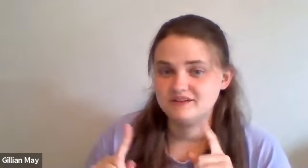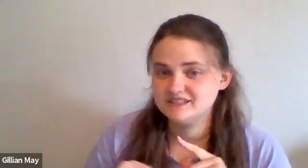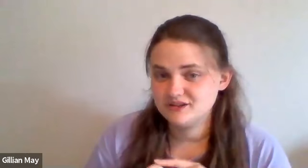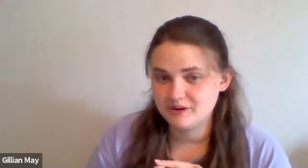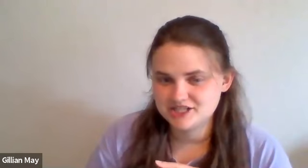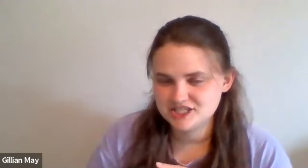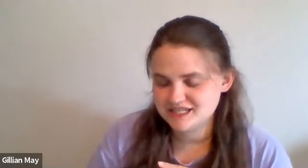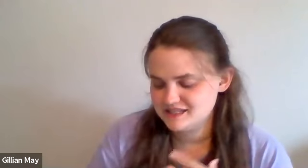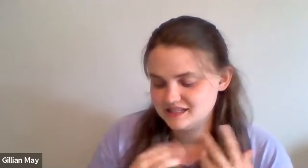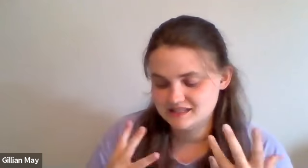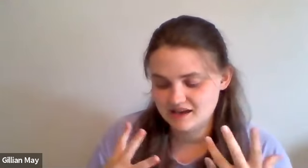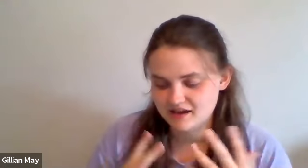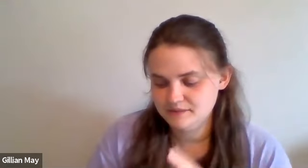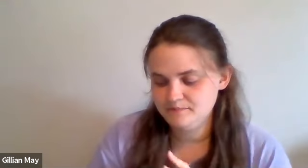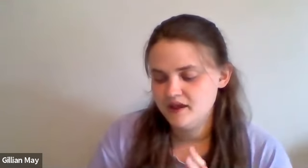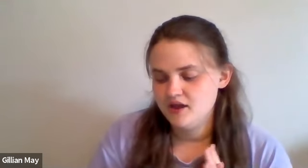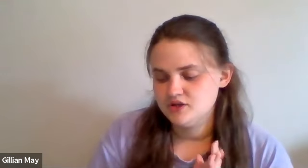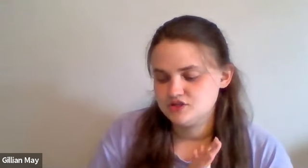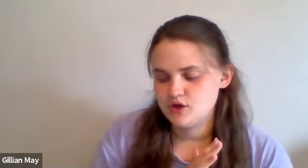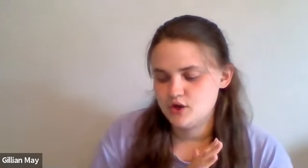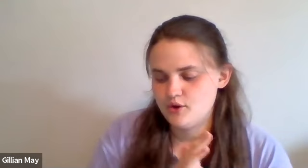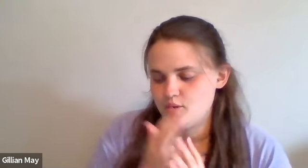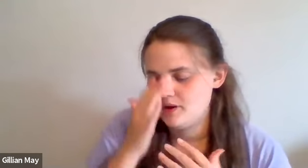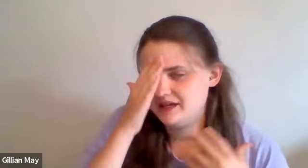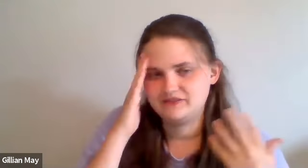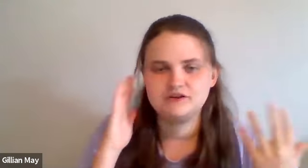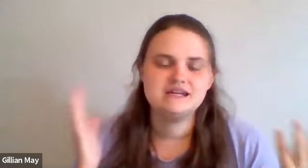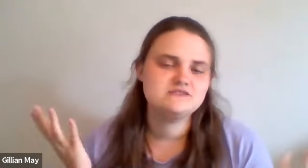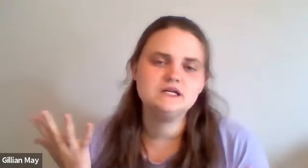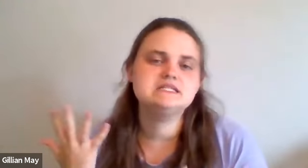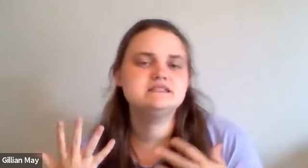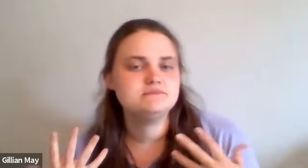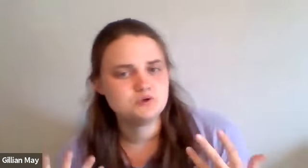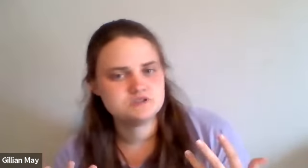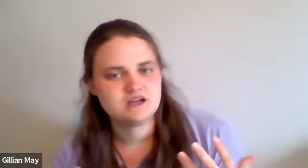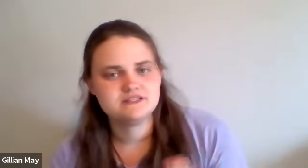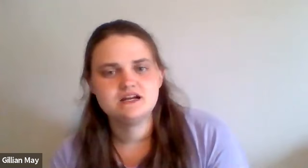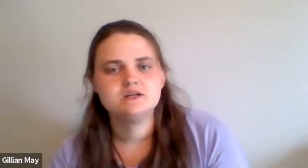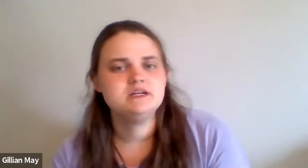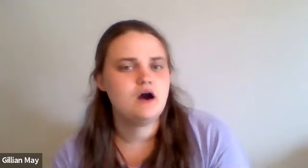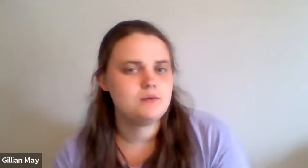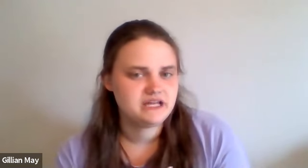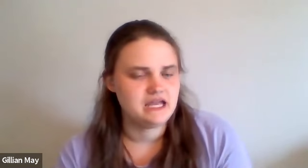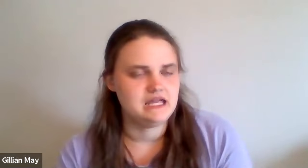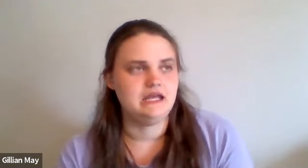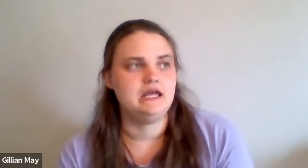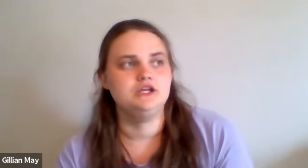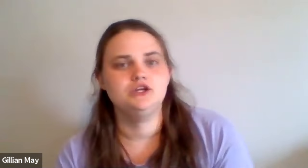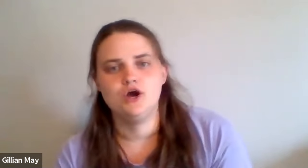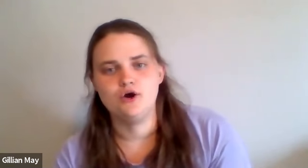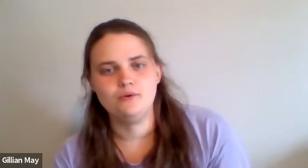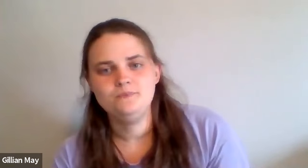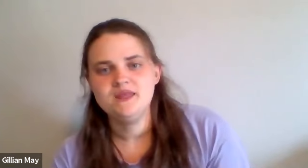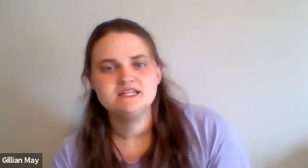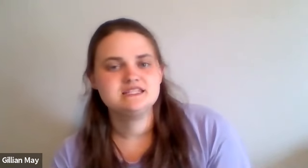responding to questions in sign. So, I mean, and it's very simple stuff. It's not going to be complicated, Some